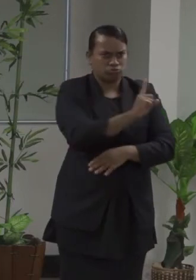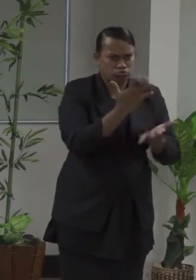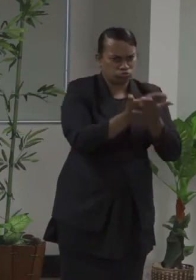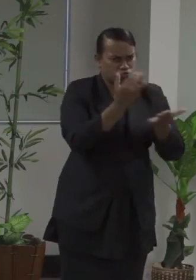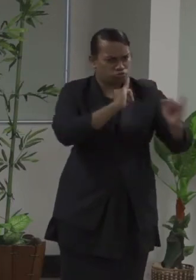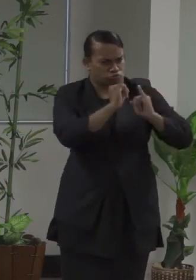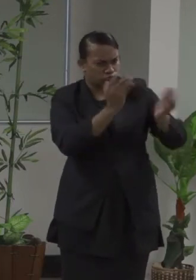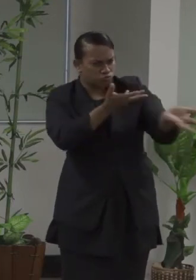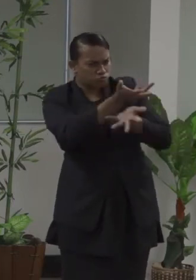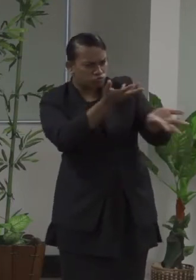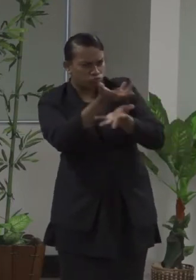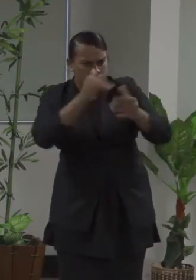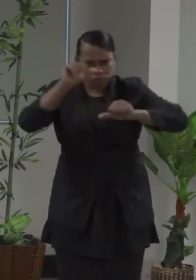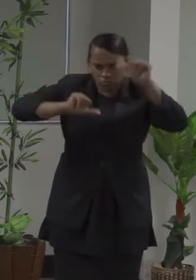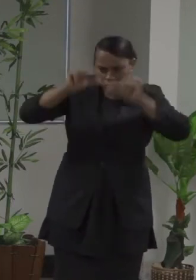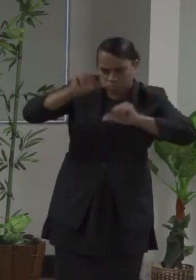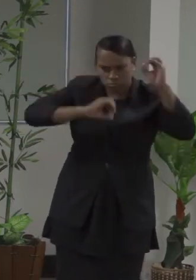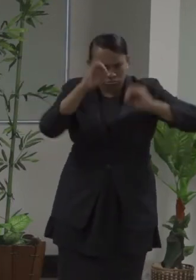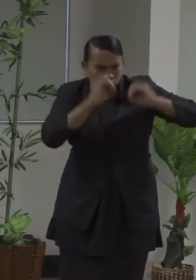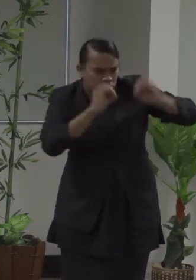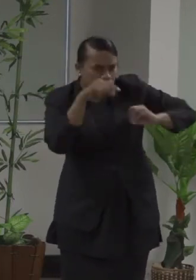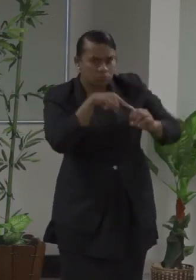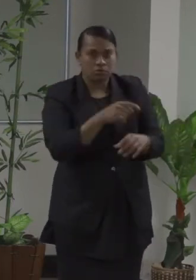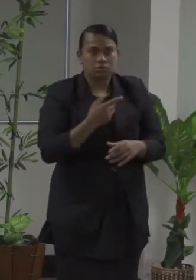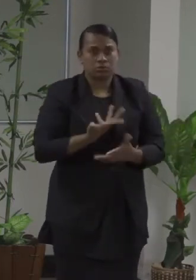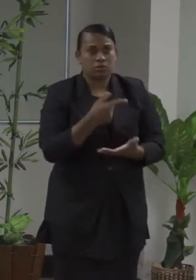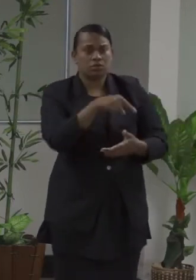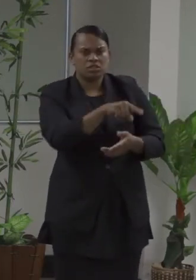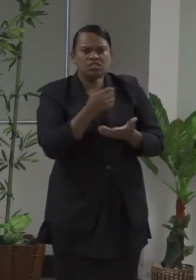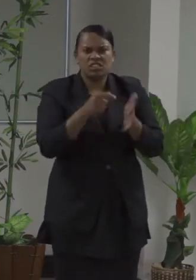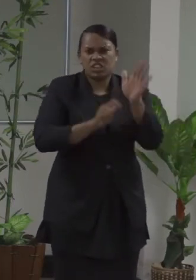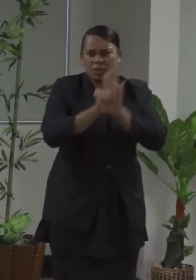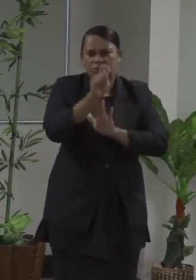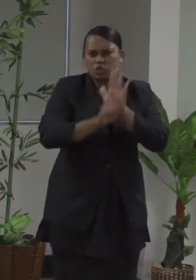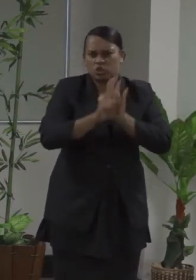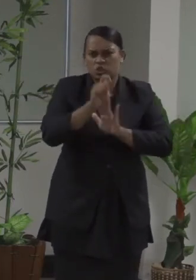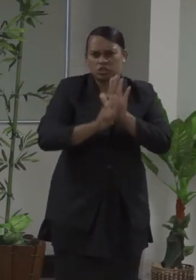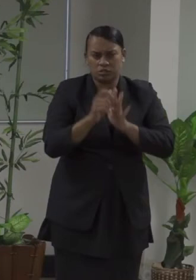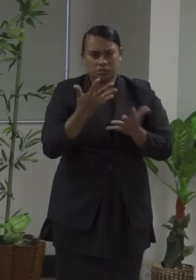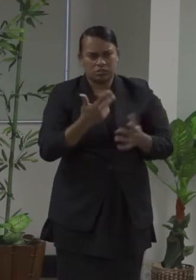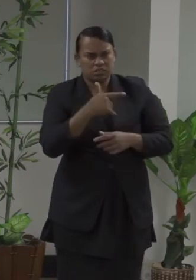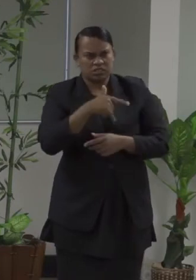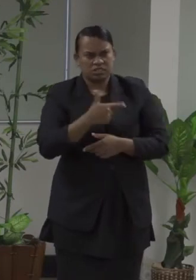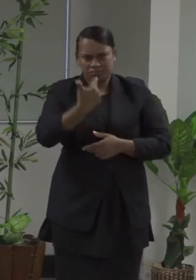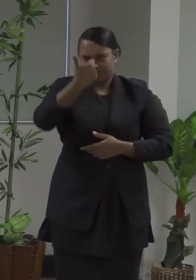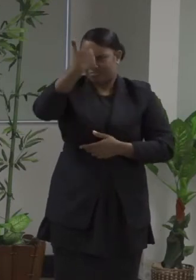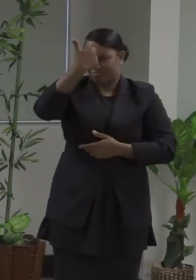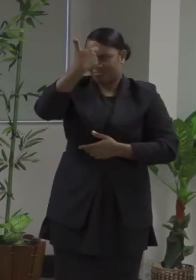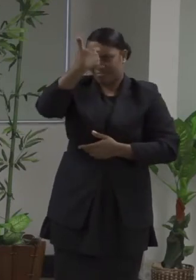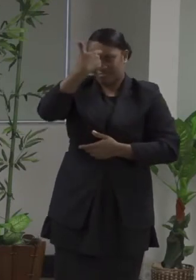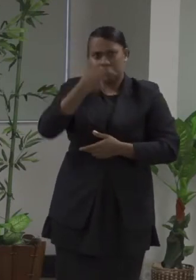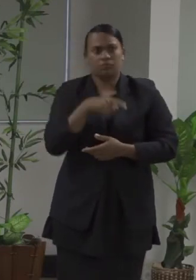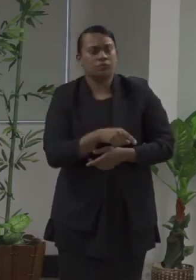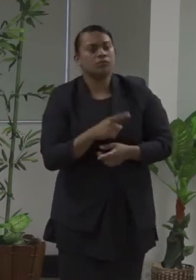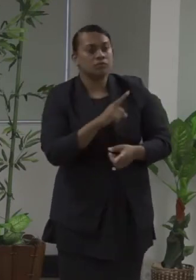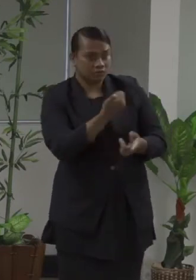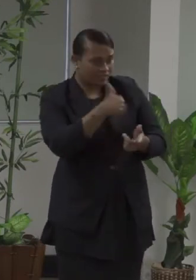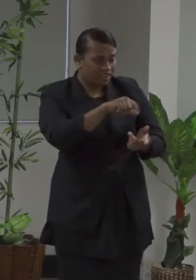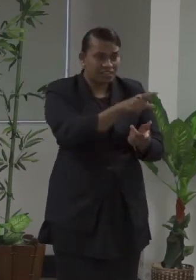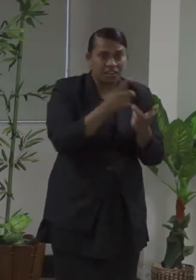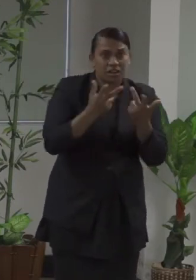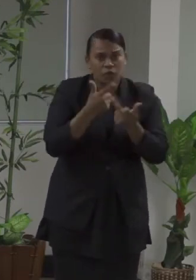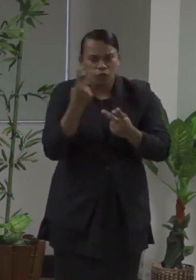people, using thermal guns, visiting homes, and there'll be mobile clinics